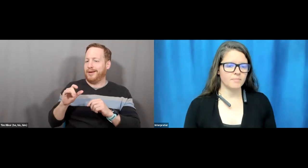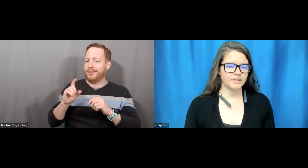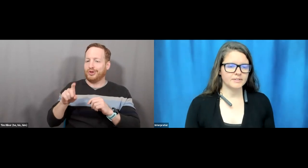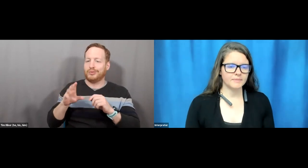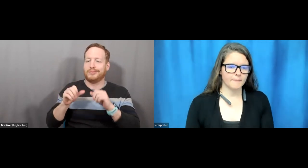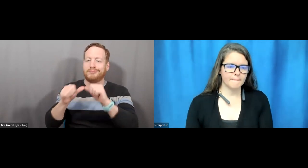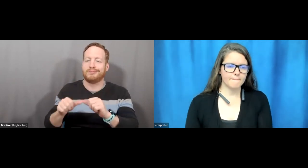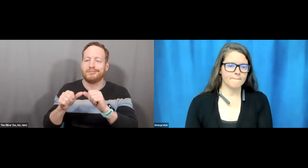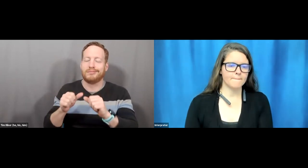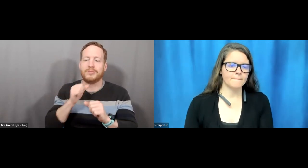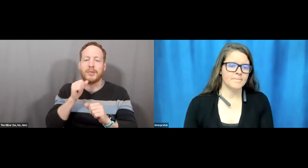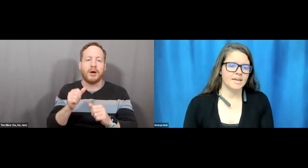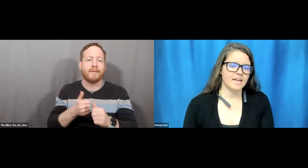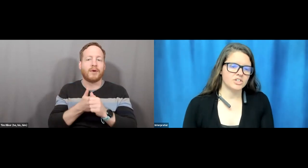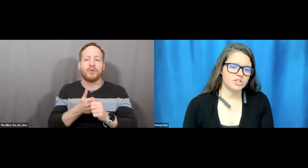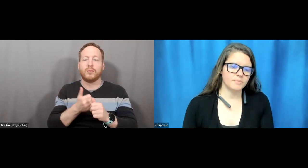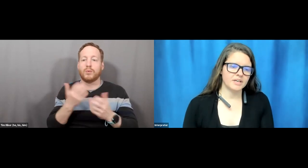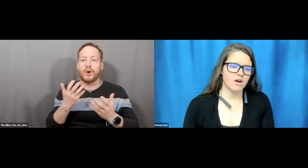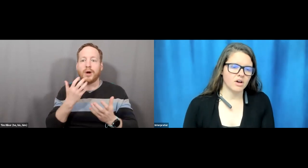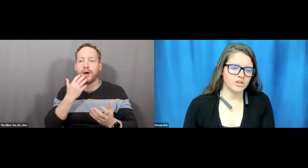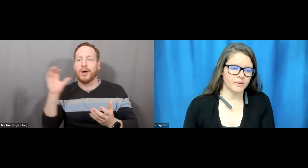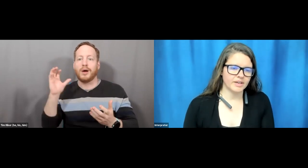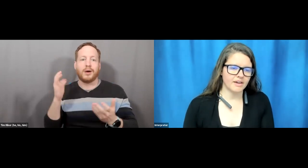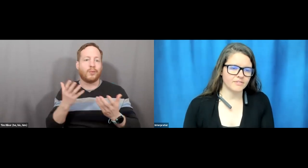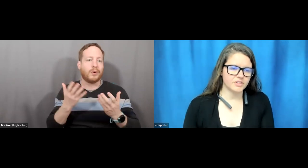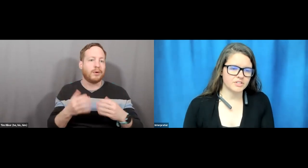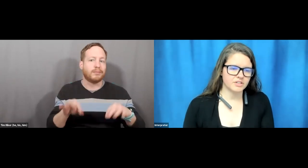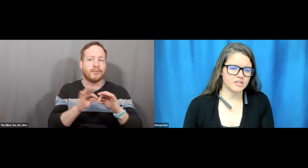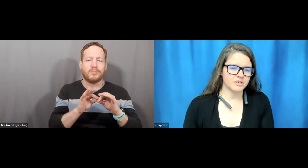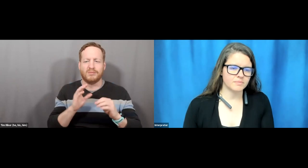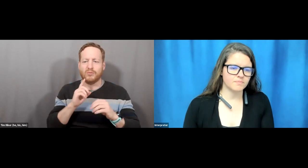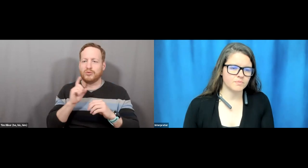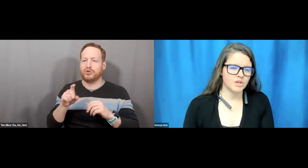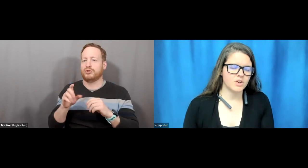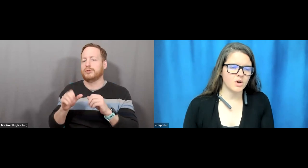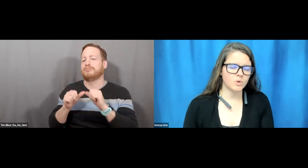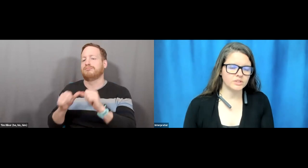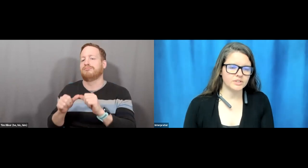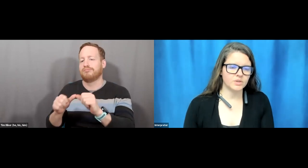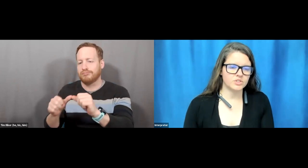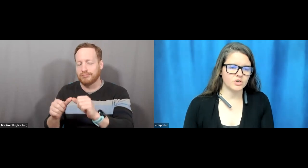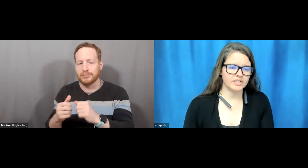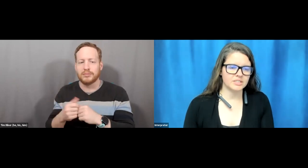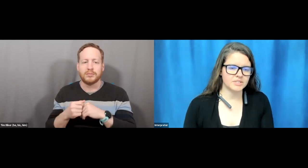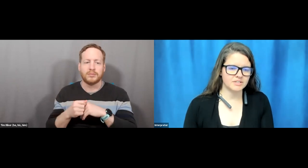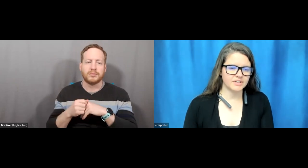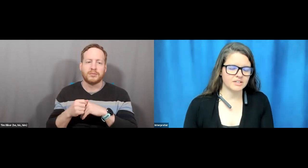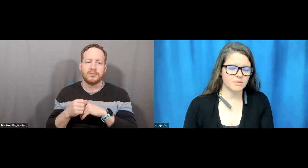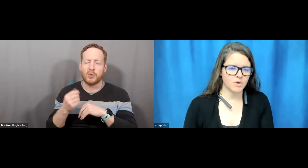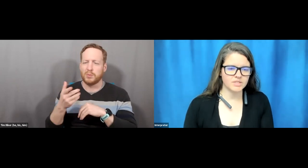topic. And it should be an ongoing effort, not only during specific moments